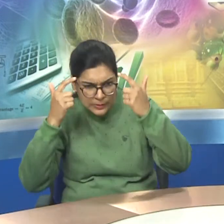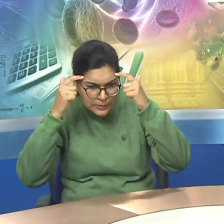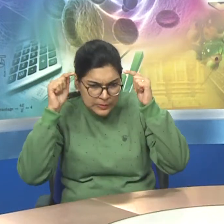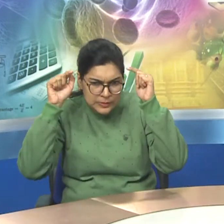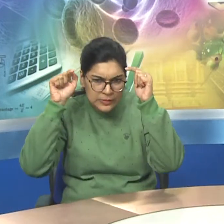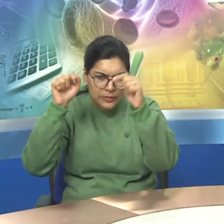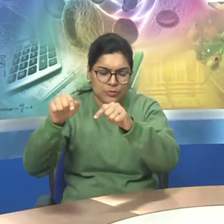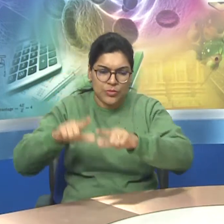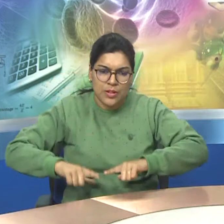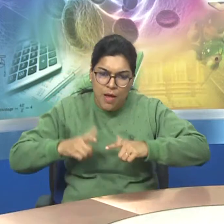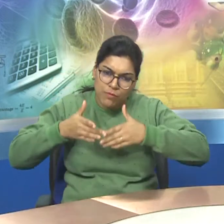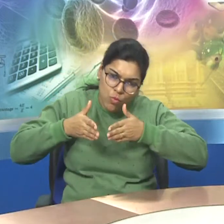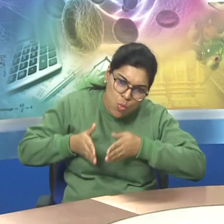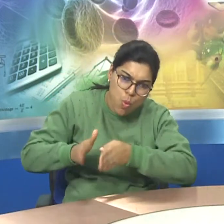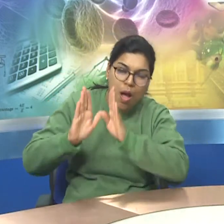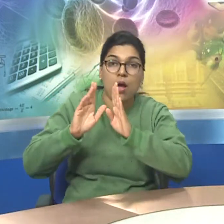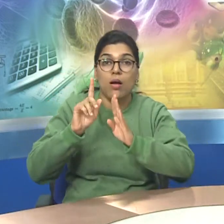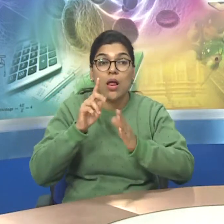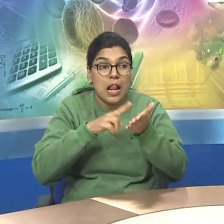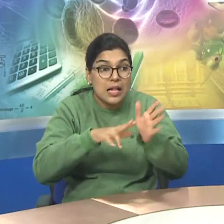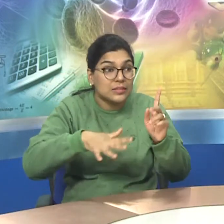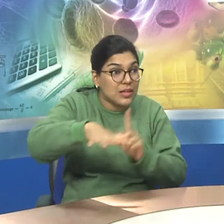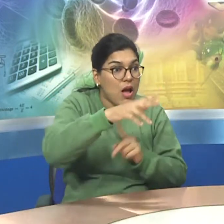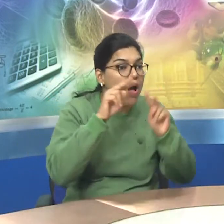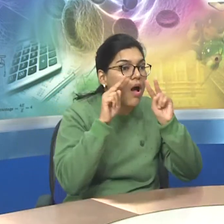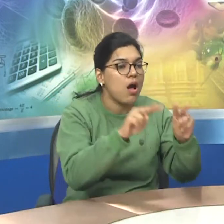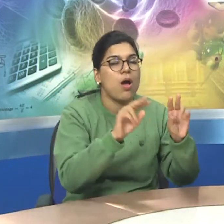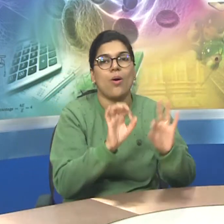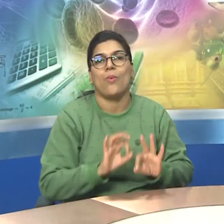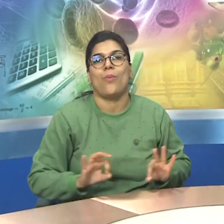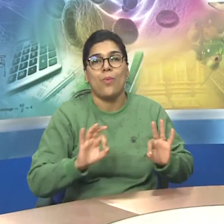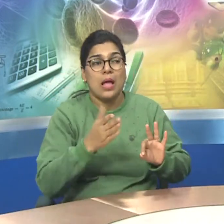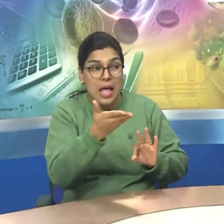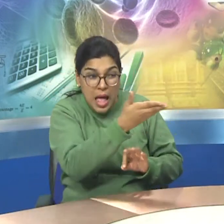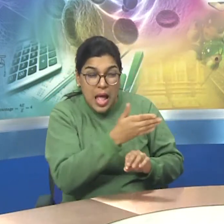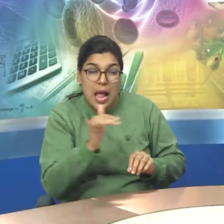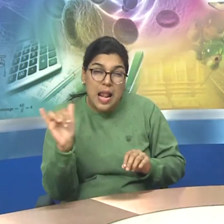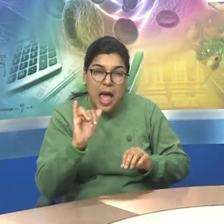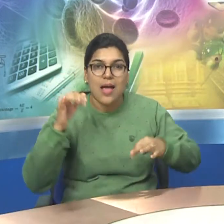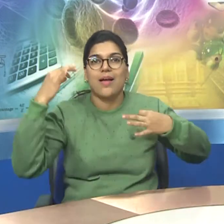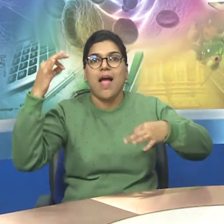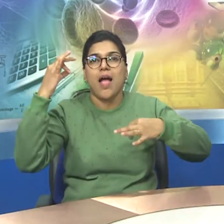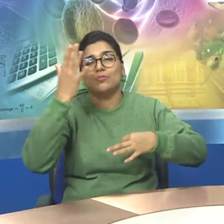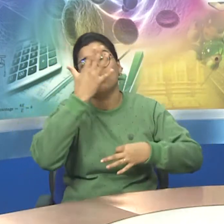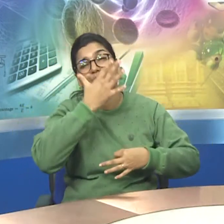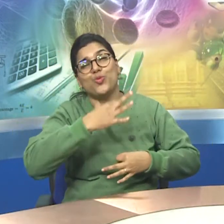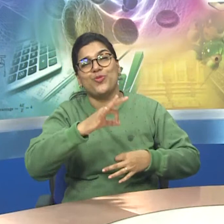around us and which are just like the beautiful